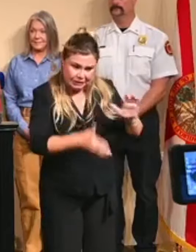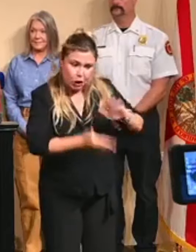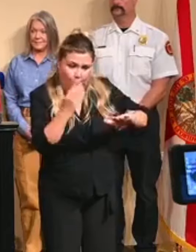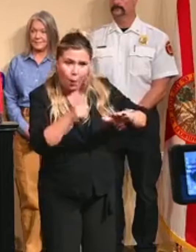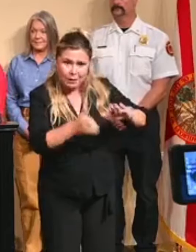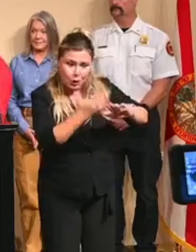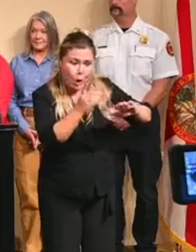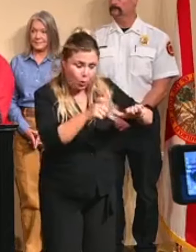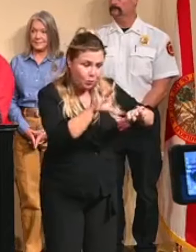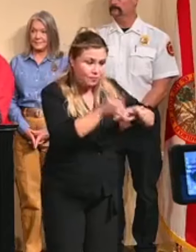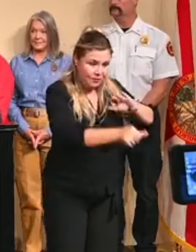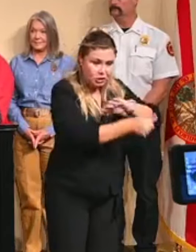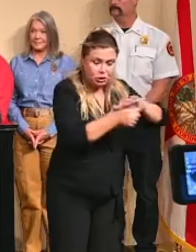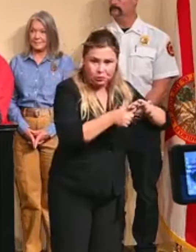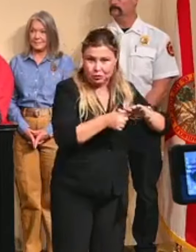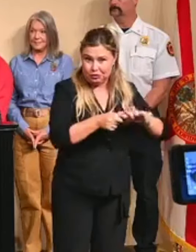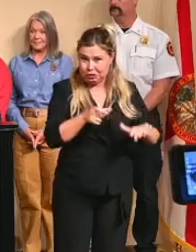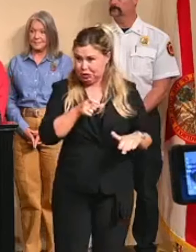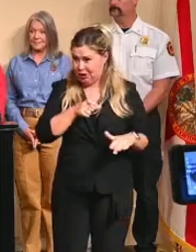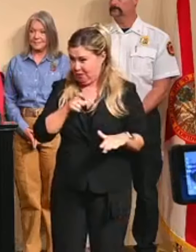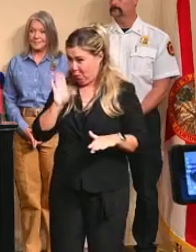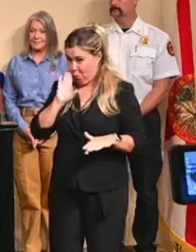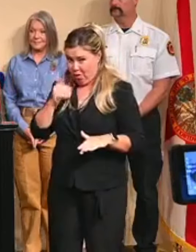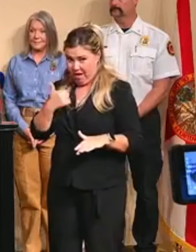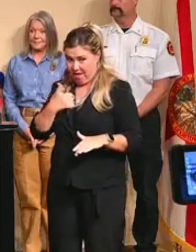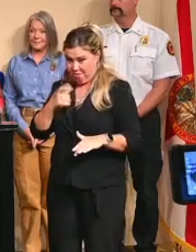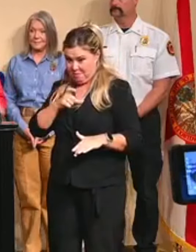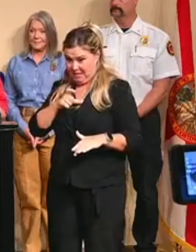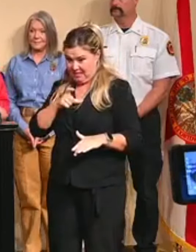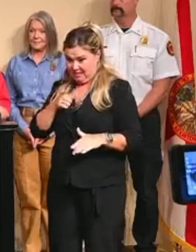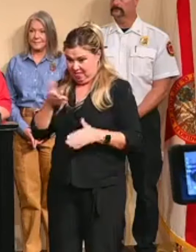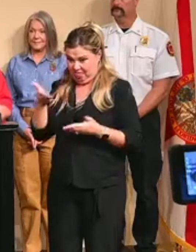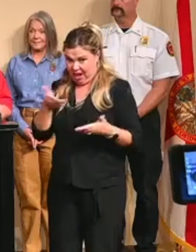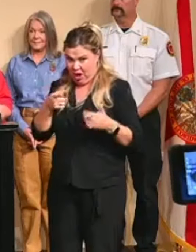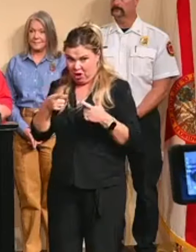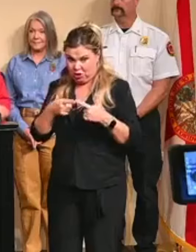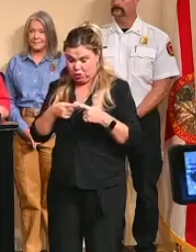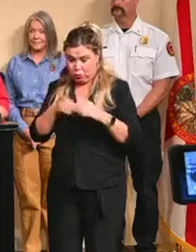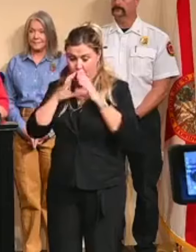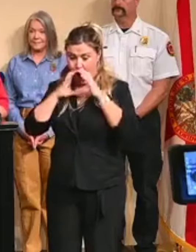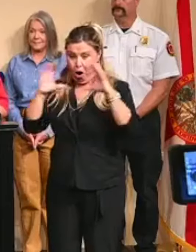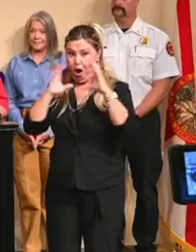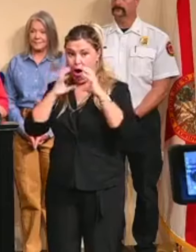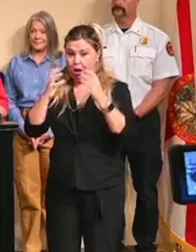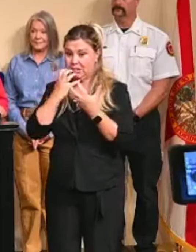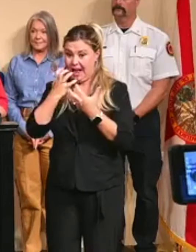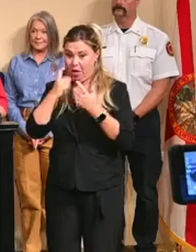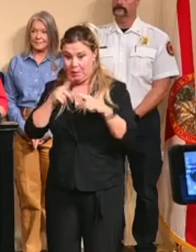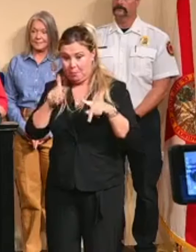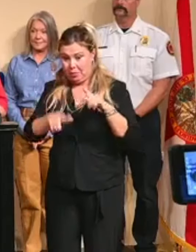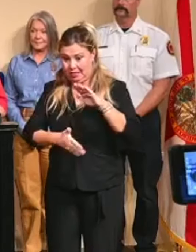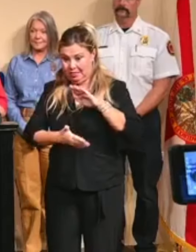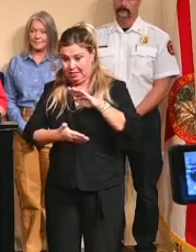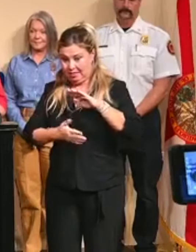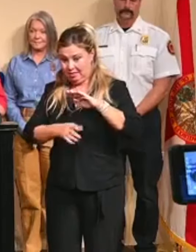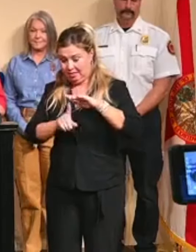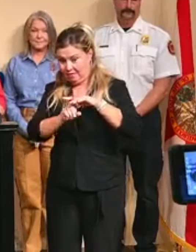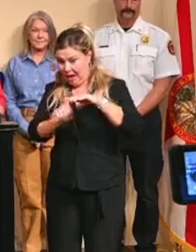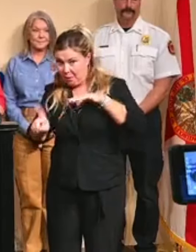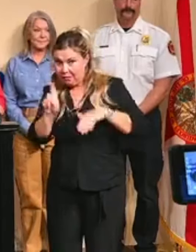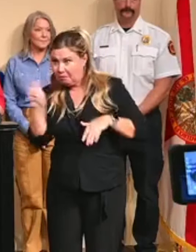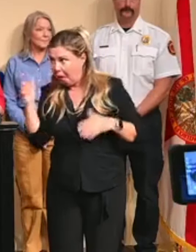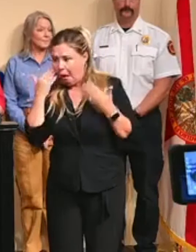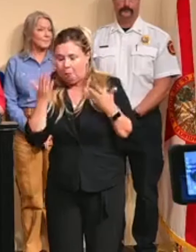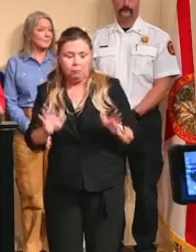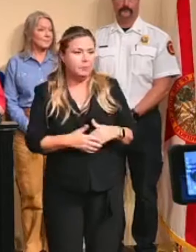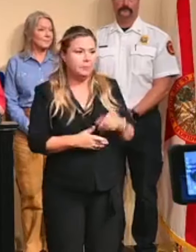But again, I'm not sure if the sheriffs or the fire rescues can actually have anybody on a bullhorn out there yelling at people right now. Do you know if